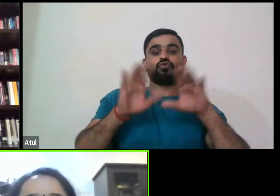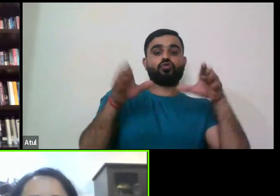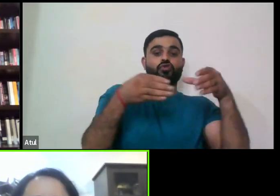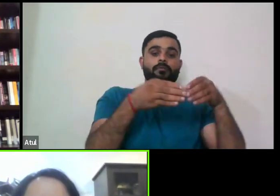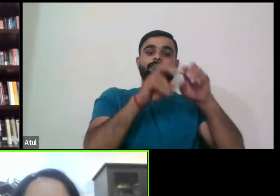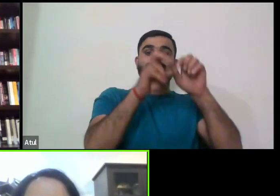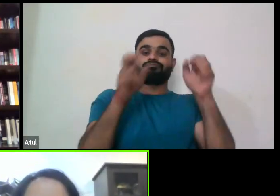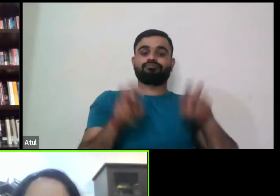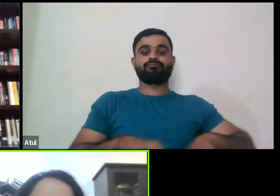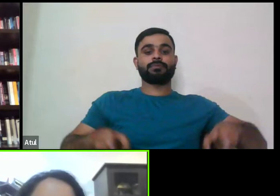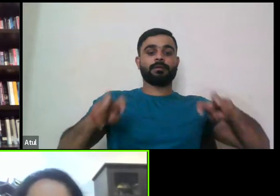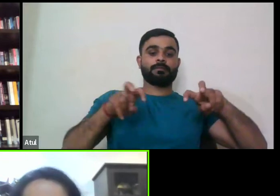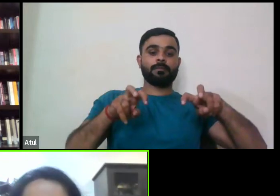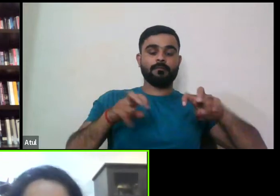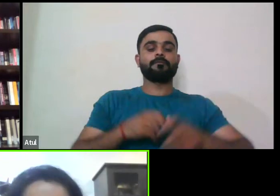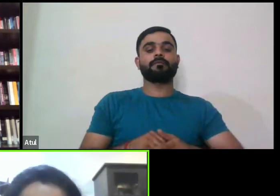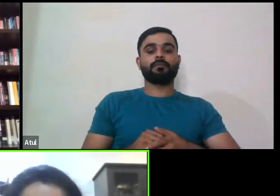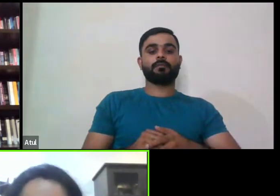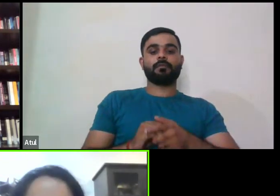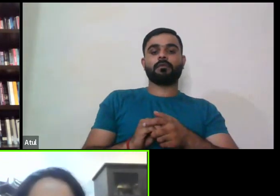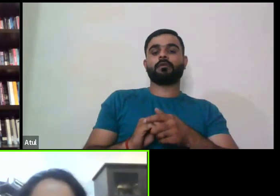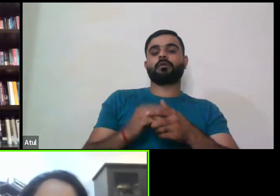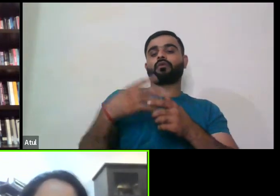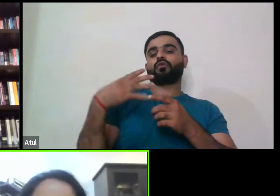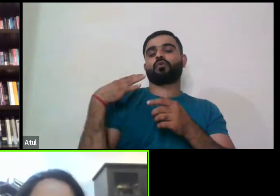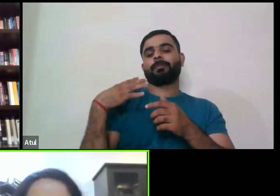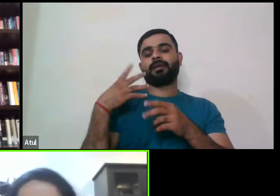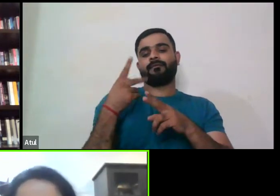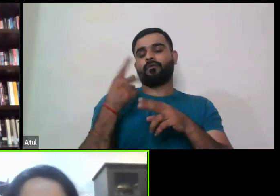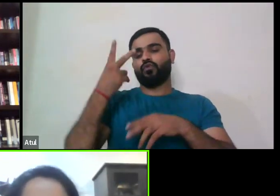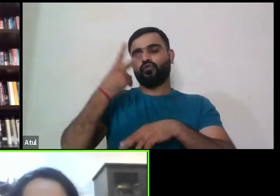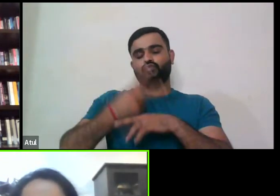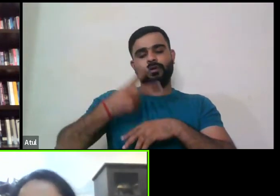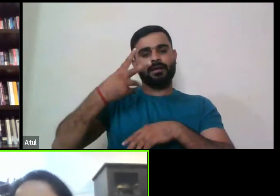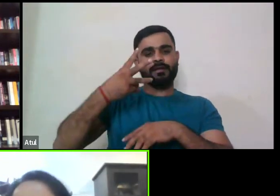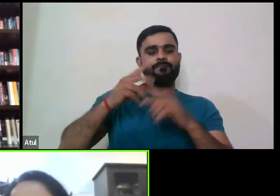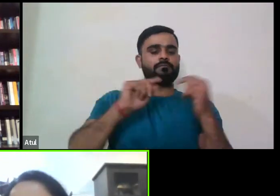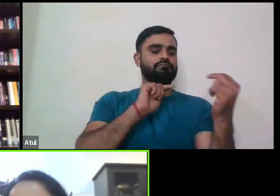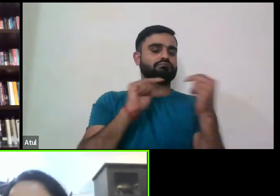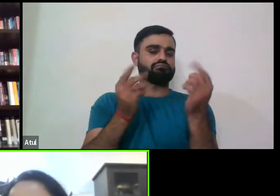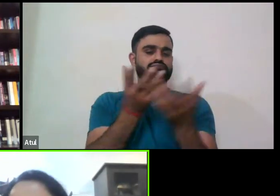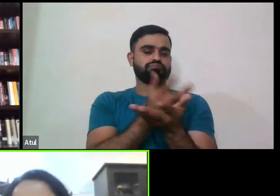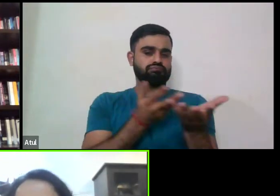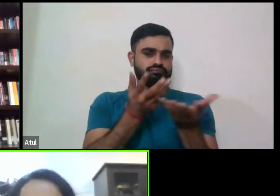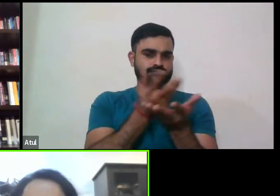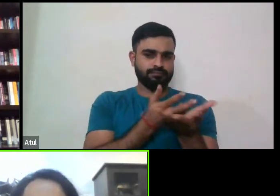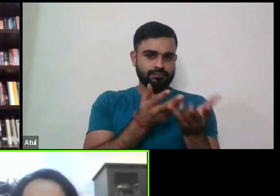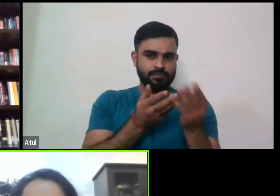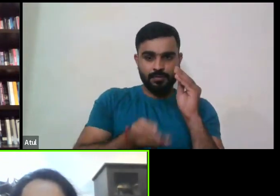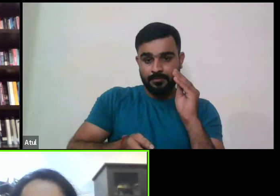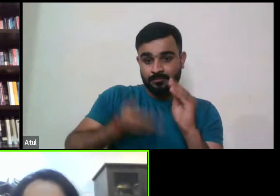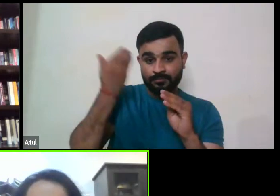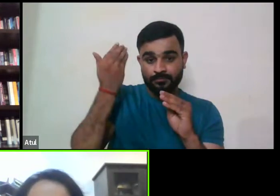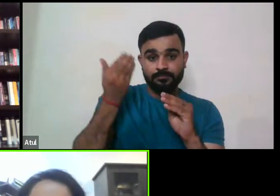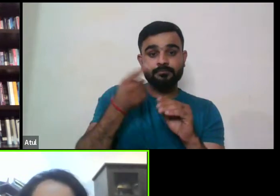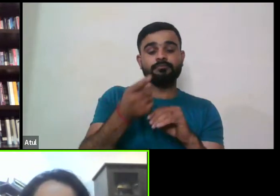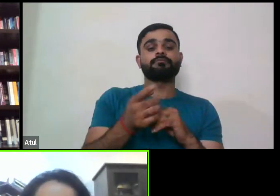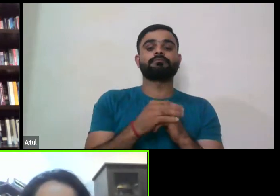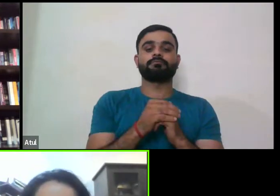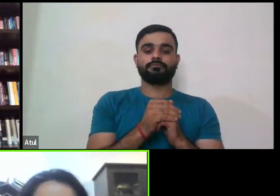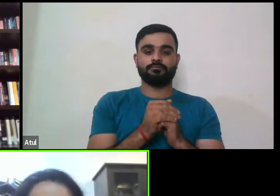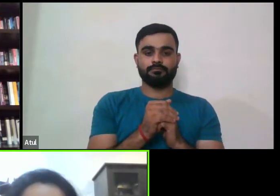is likely that they pander to their arguments. They are more likely to be